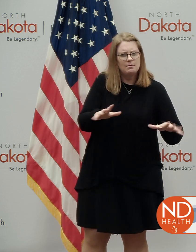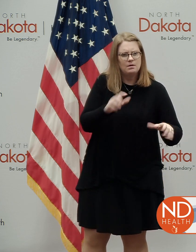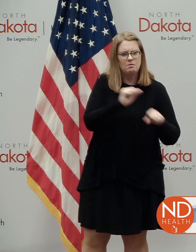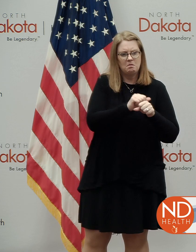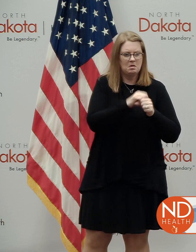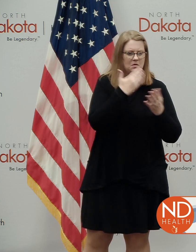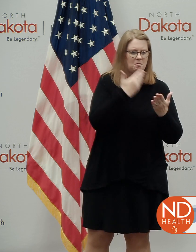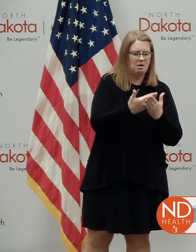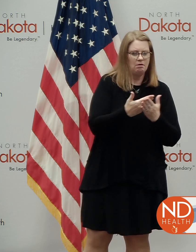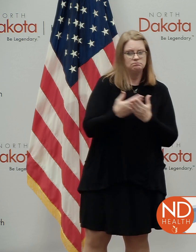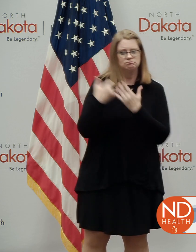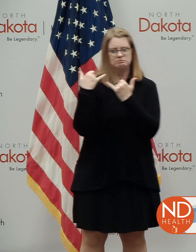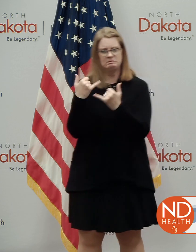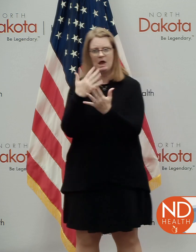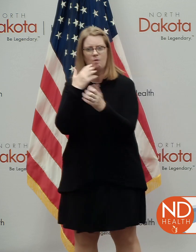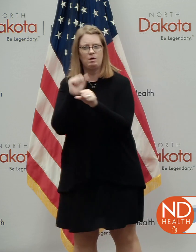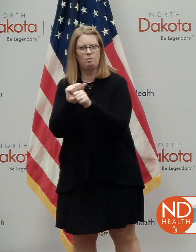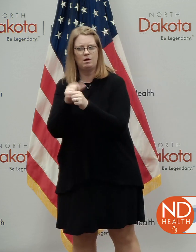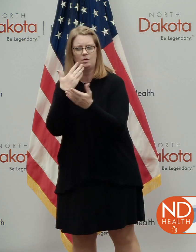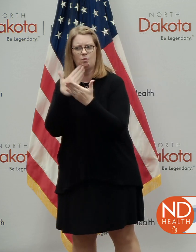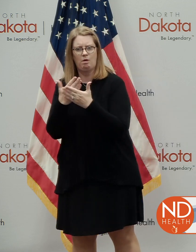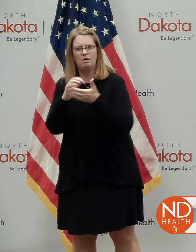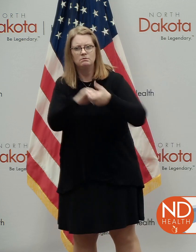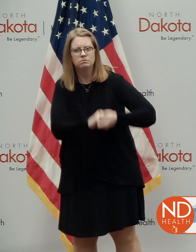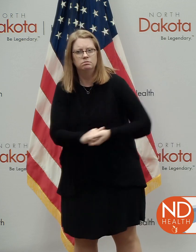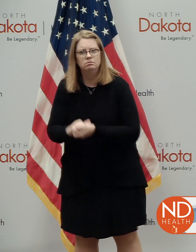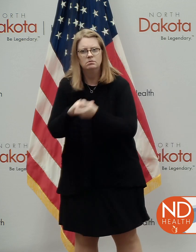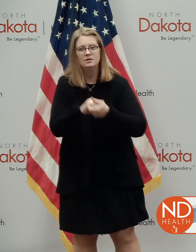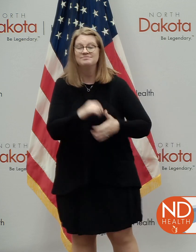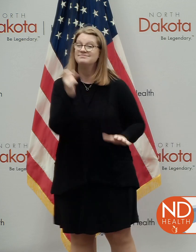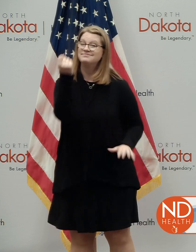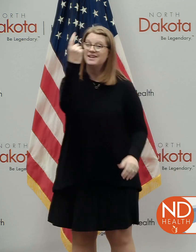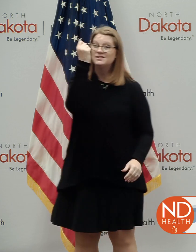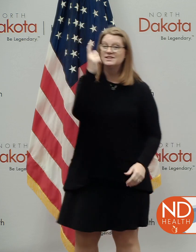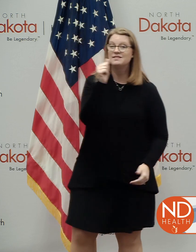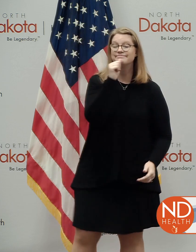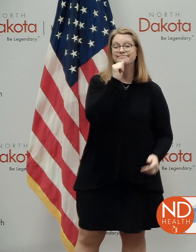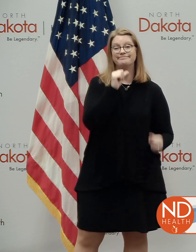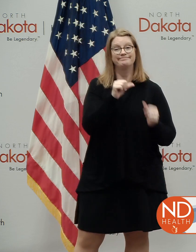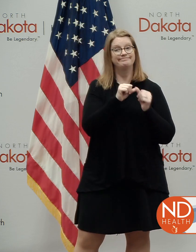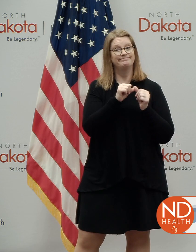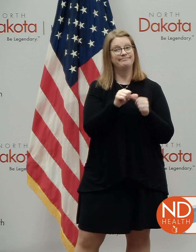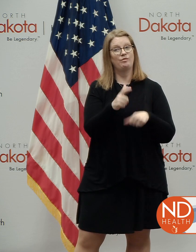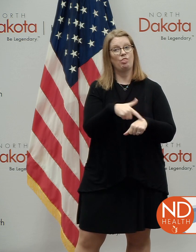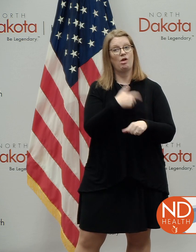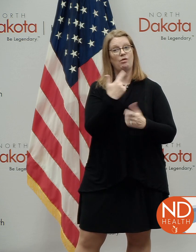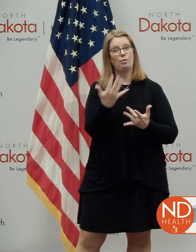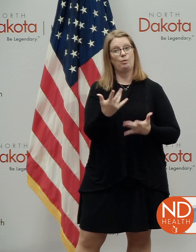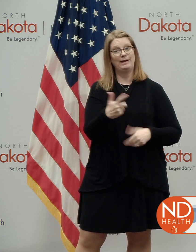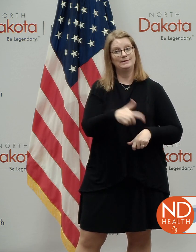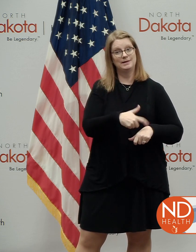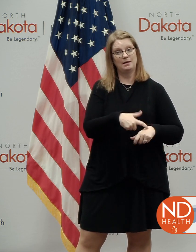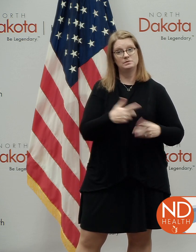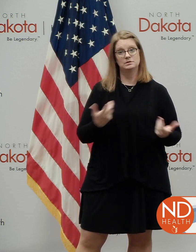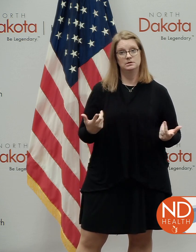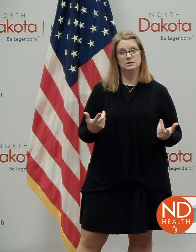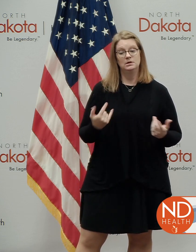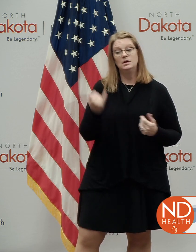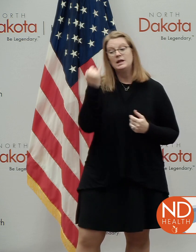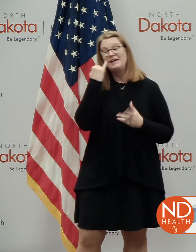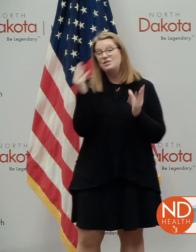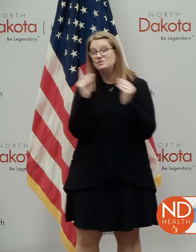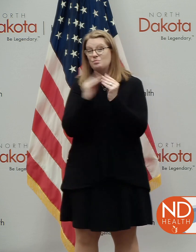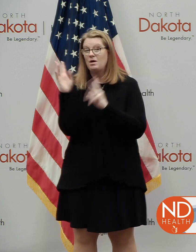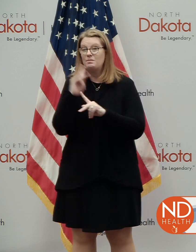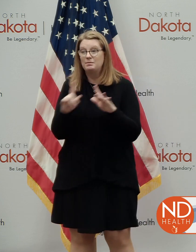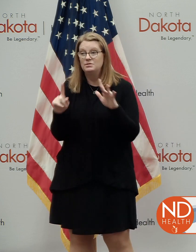now. We're going to have to live with longer waiting times. If there's more people being seen, longer